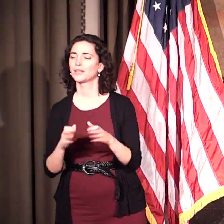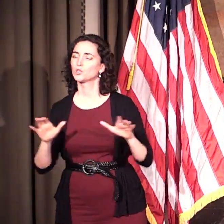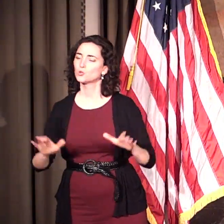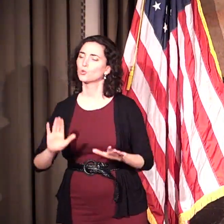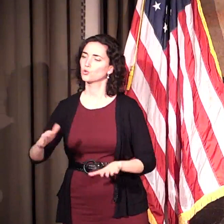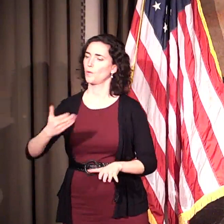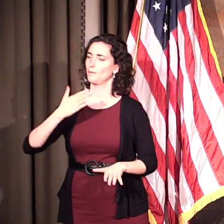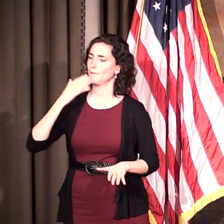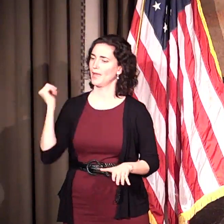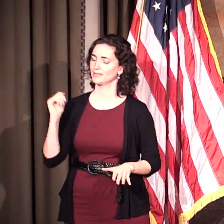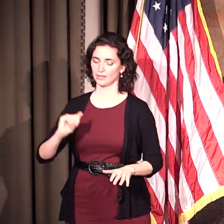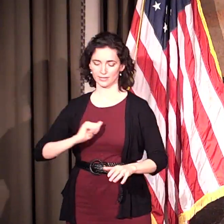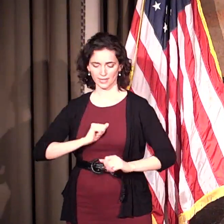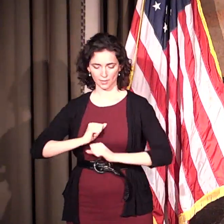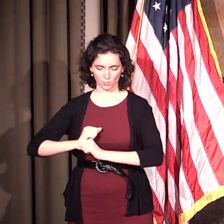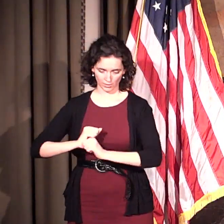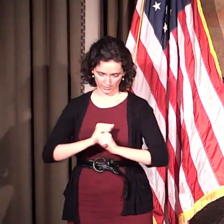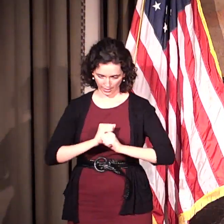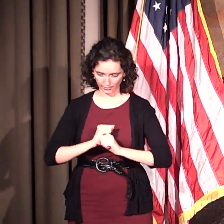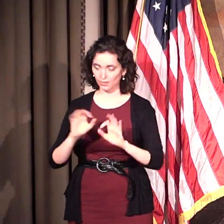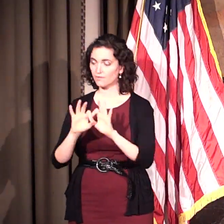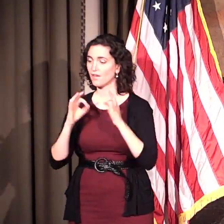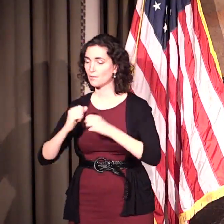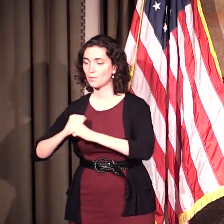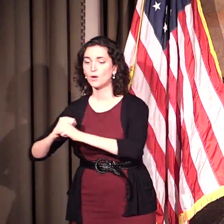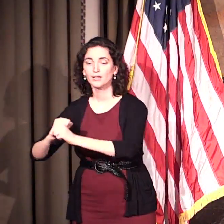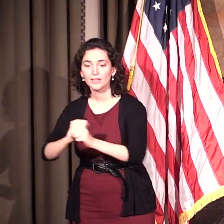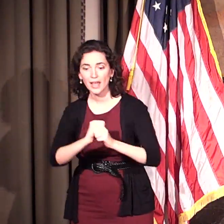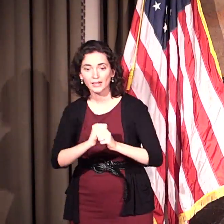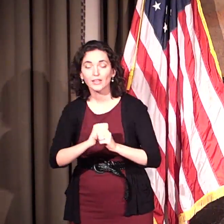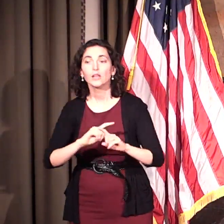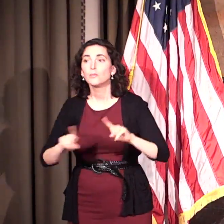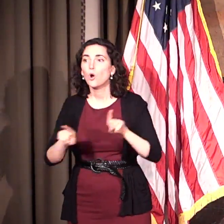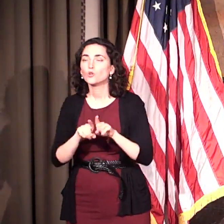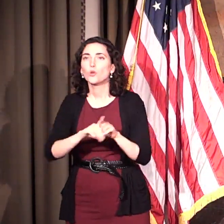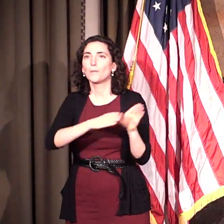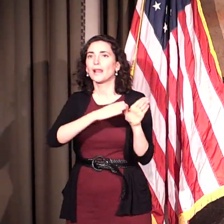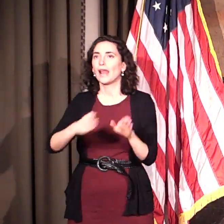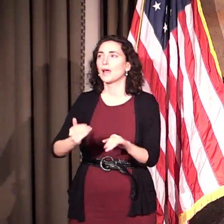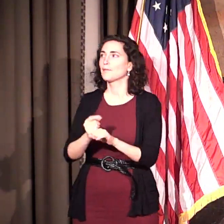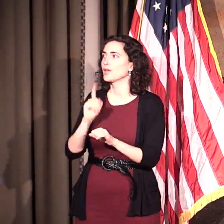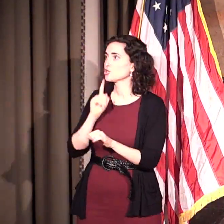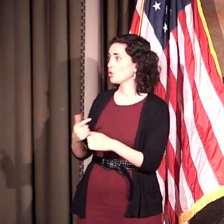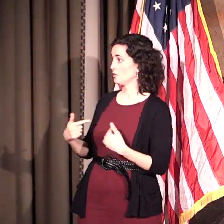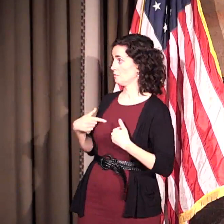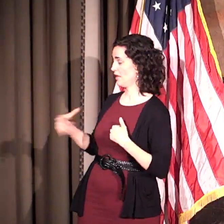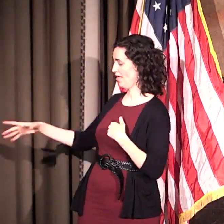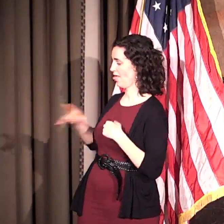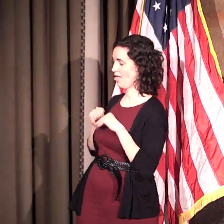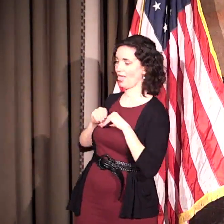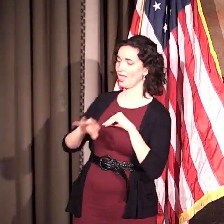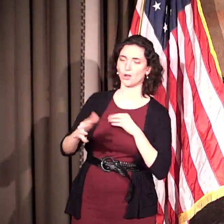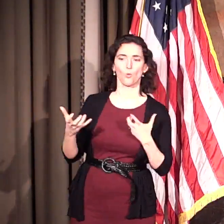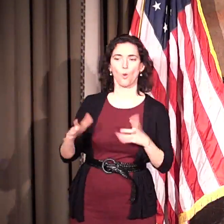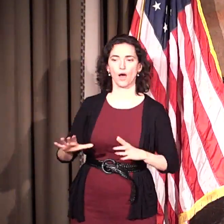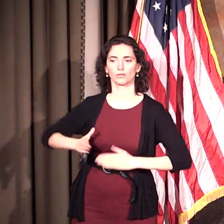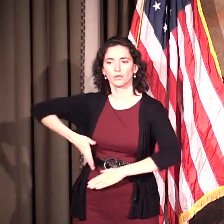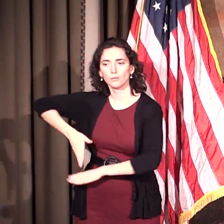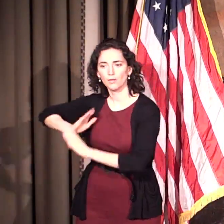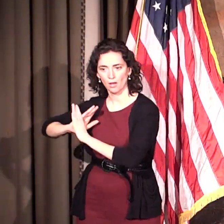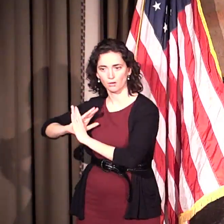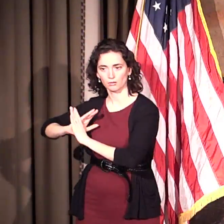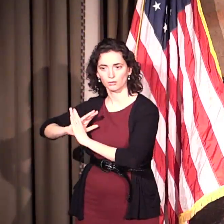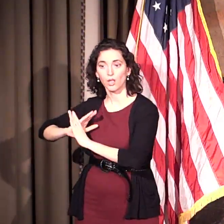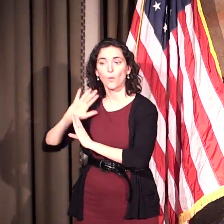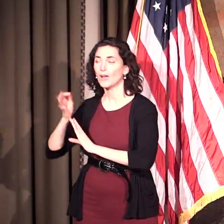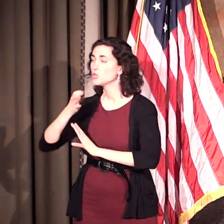not only to protect you and your family now, but also to set ourselves up for as much success possible for just down the road when we think this